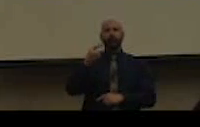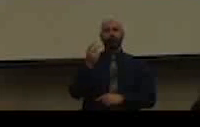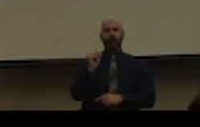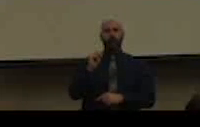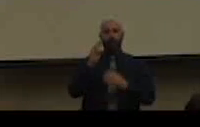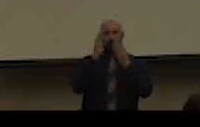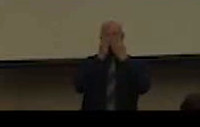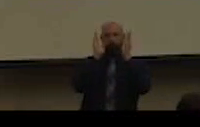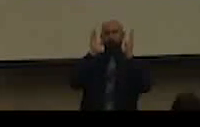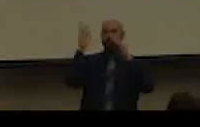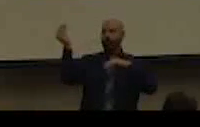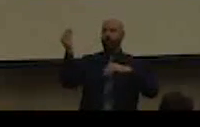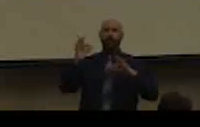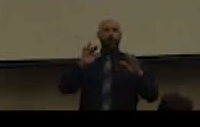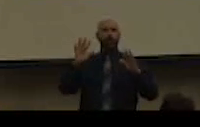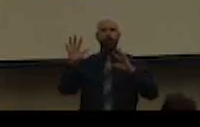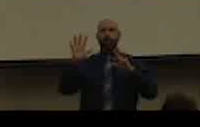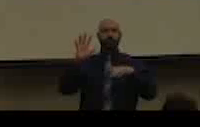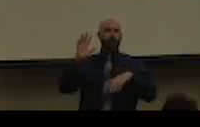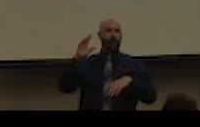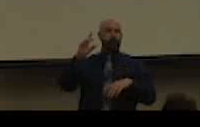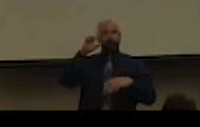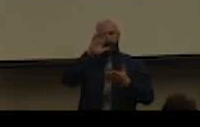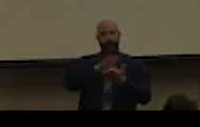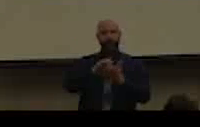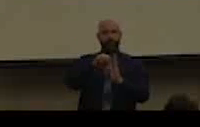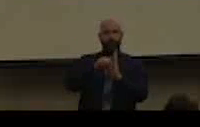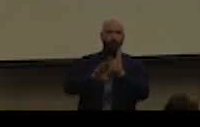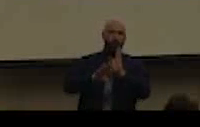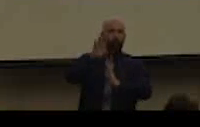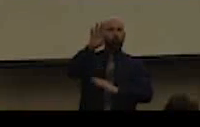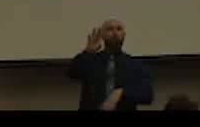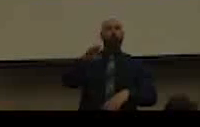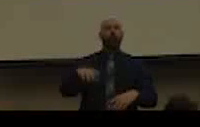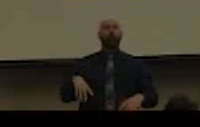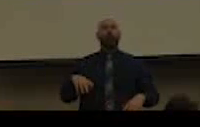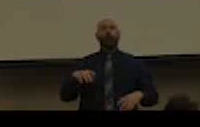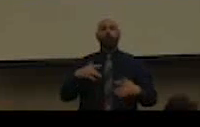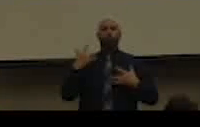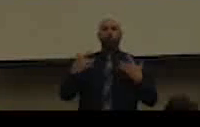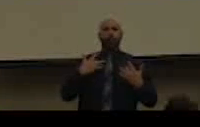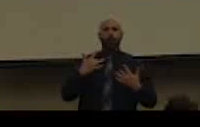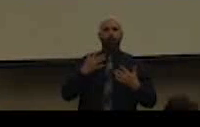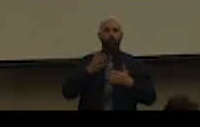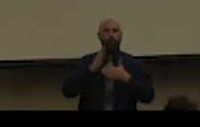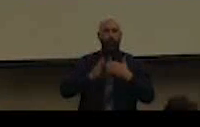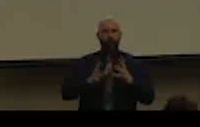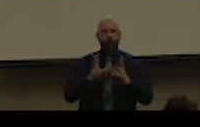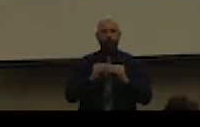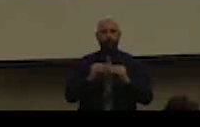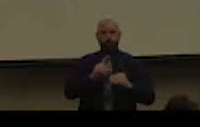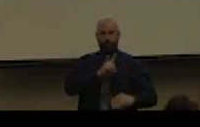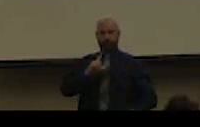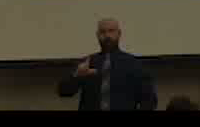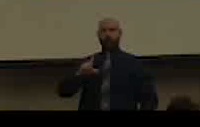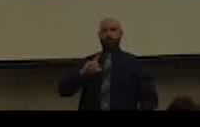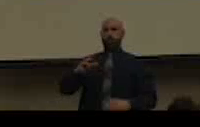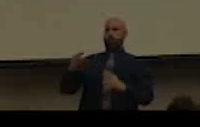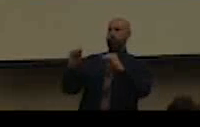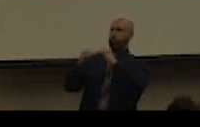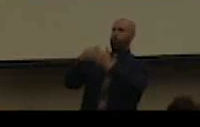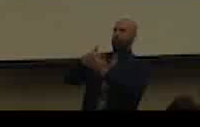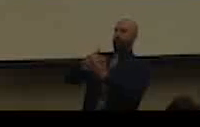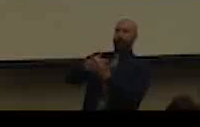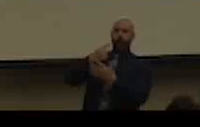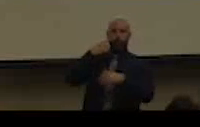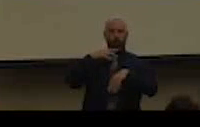the direction of the state. I am thrilled that we ended the session with additional dollars for early childhood, but I also know we have so much more